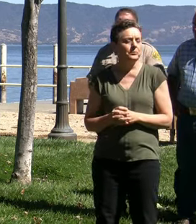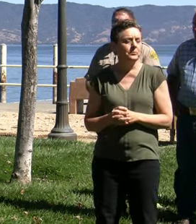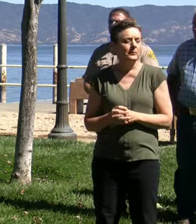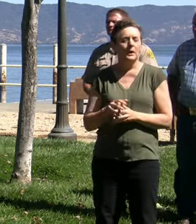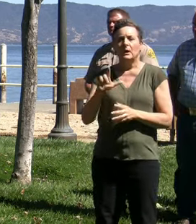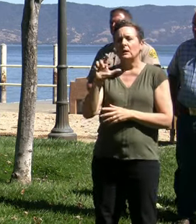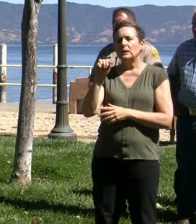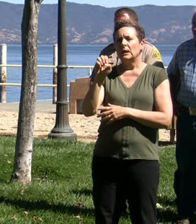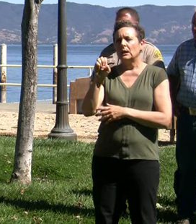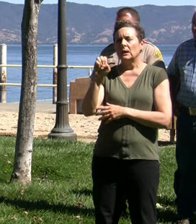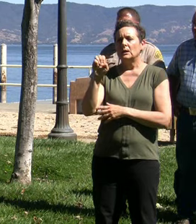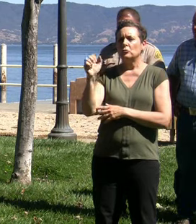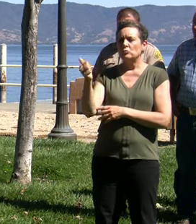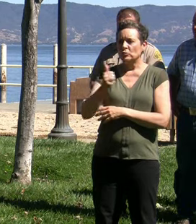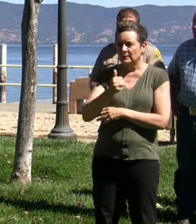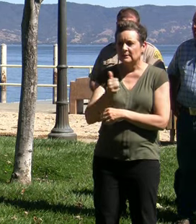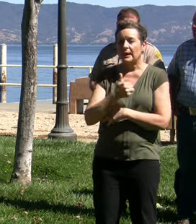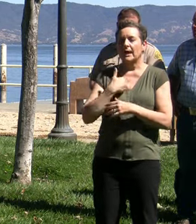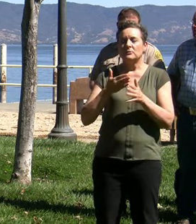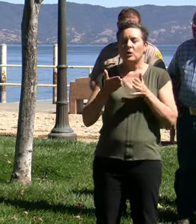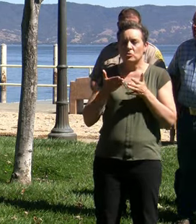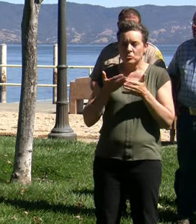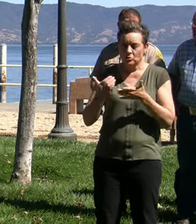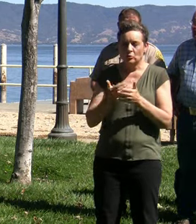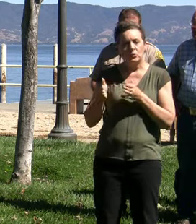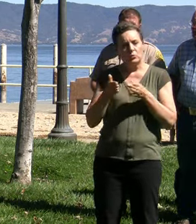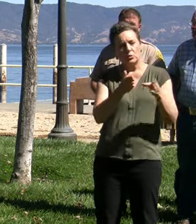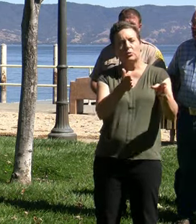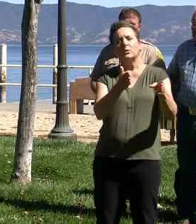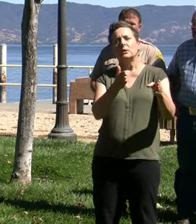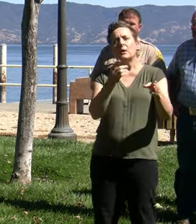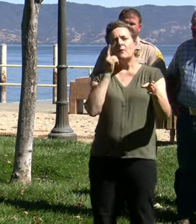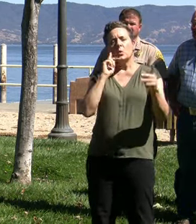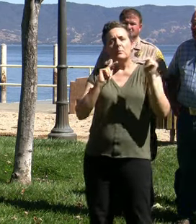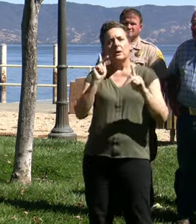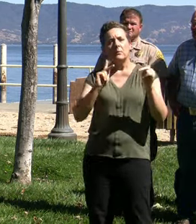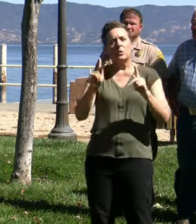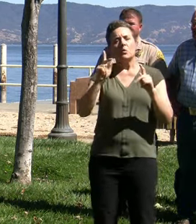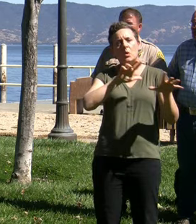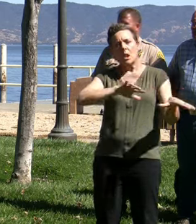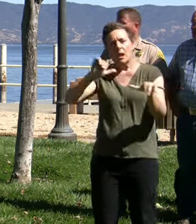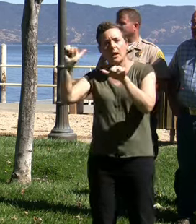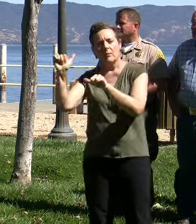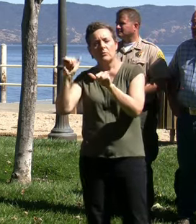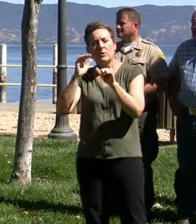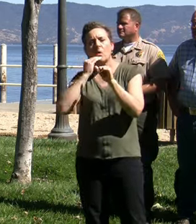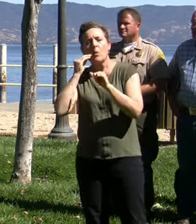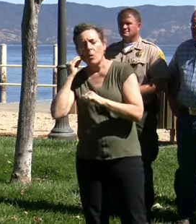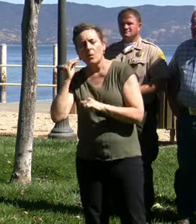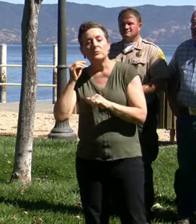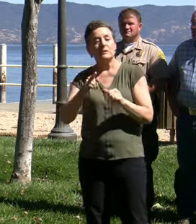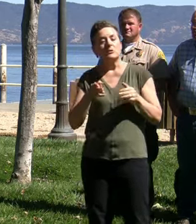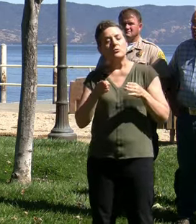Lake Transit is creating a new route to be used specifically by evacuees. This route is going to be